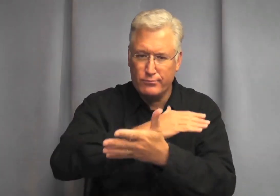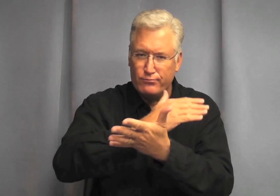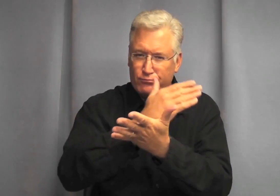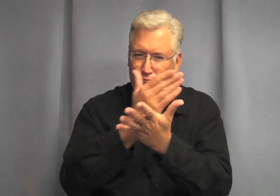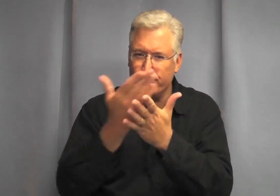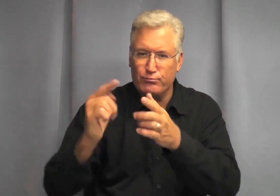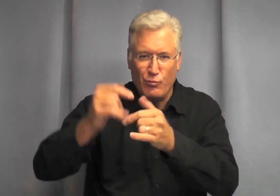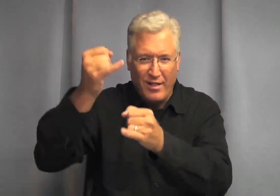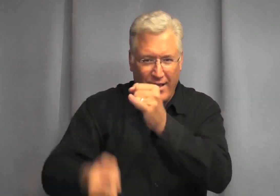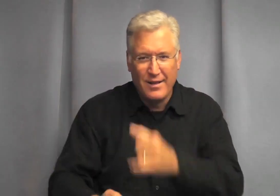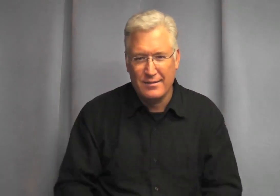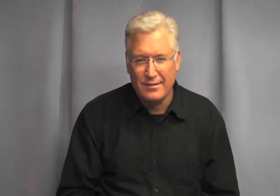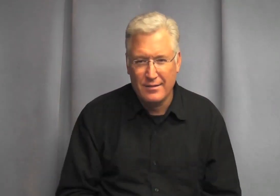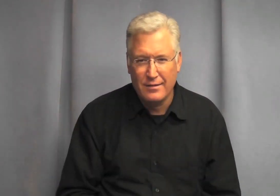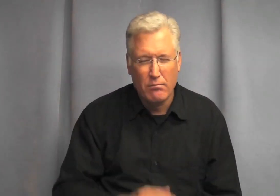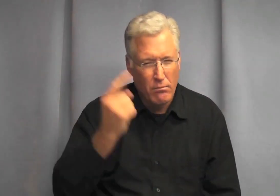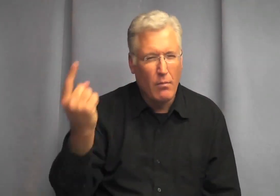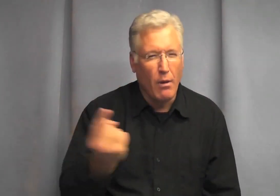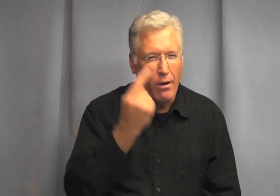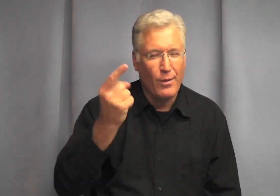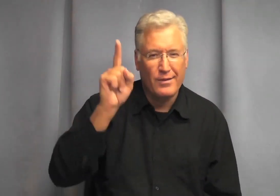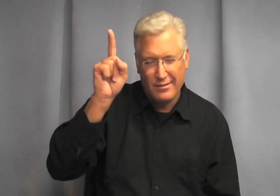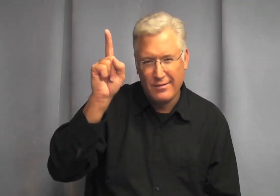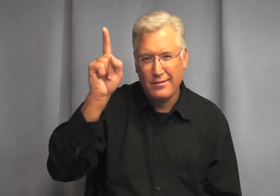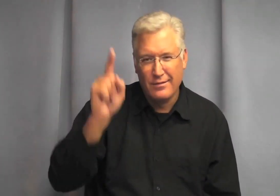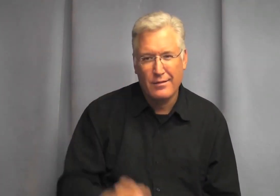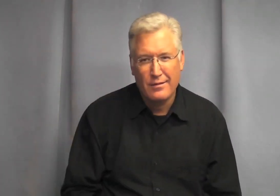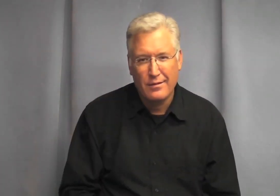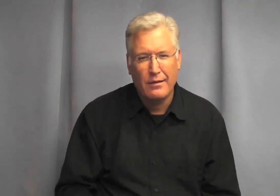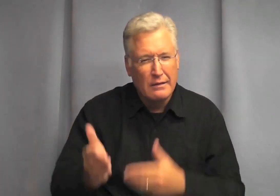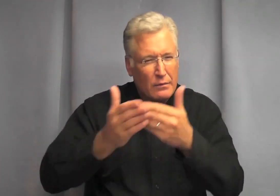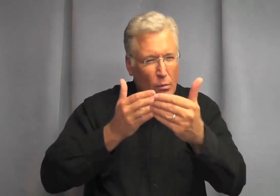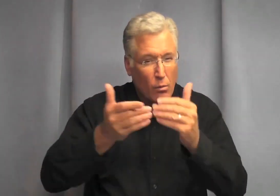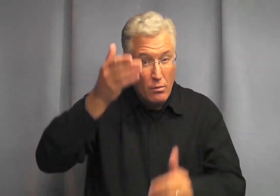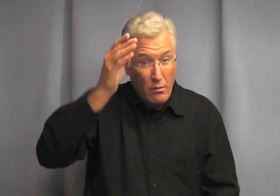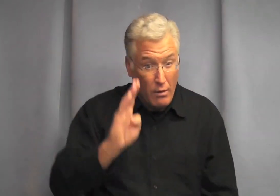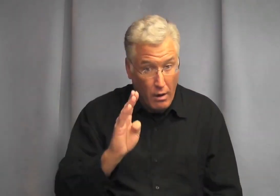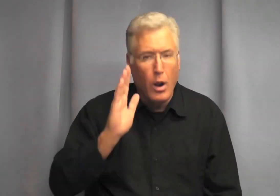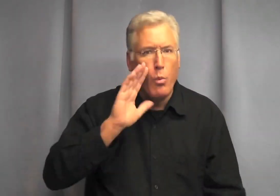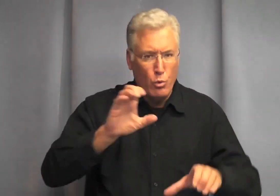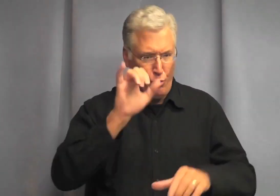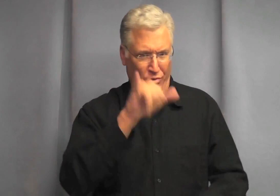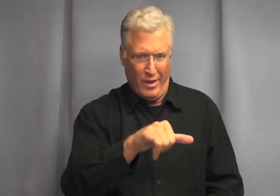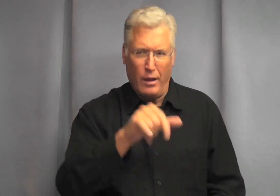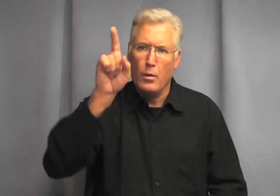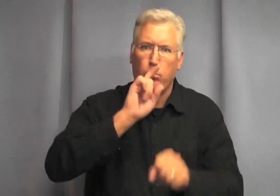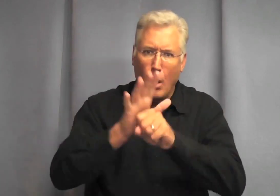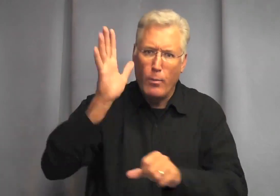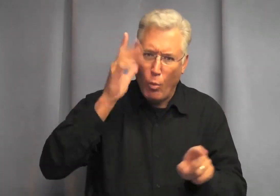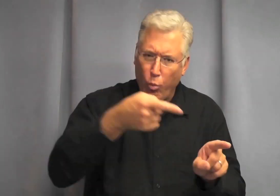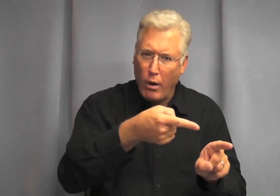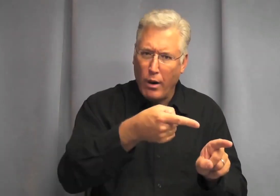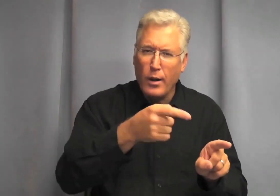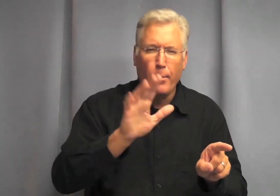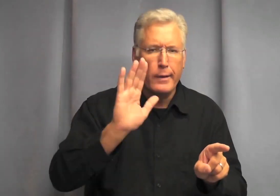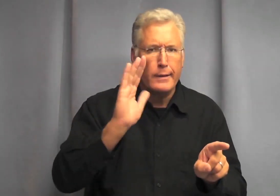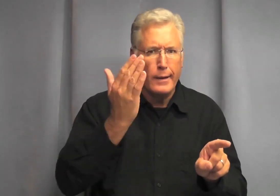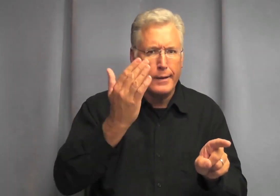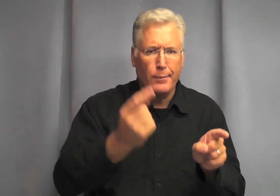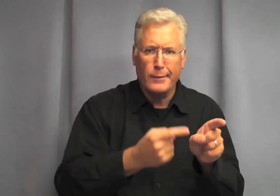knew the Lord kept his promises. He had all through history. And he knew that God would do whatever he